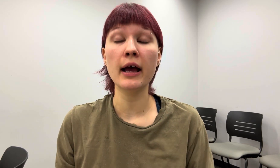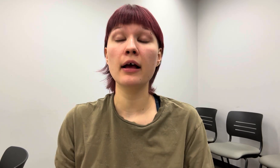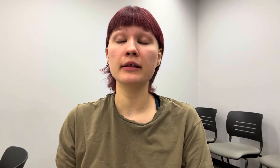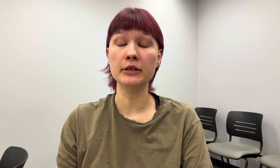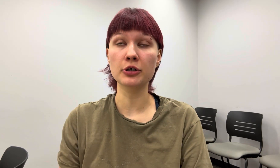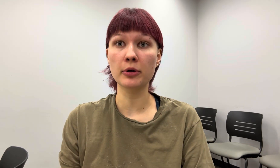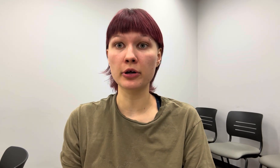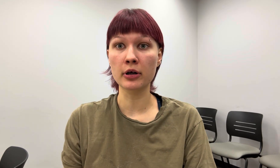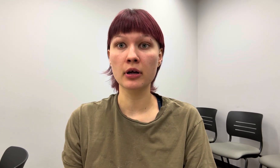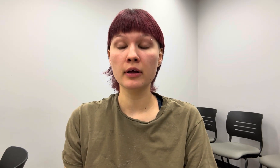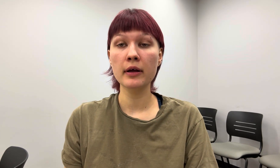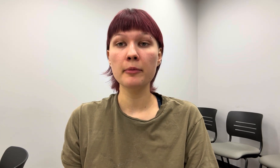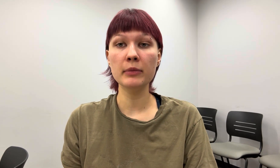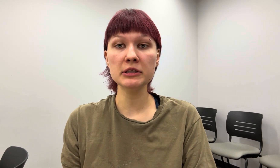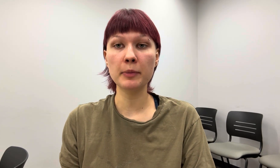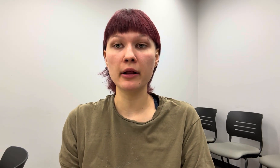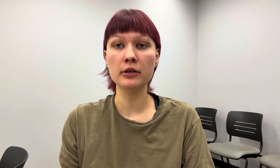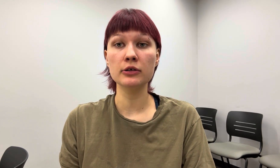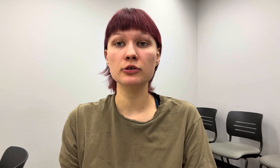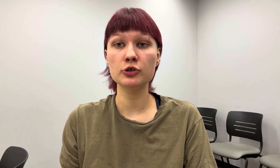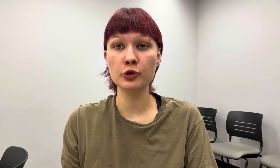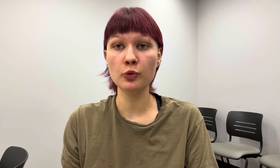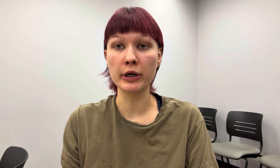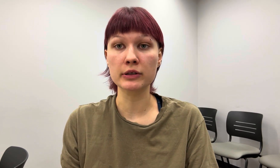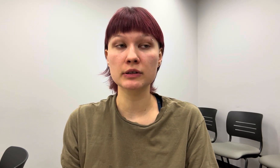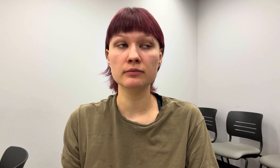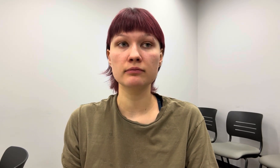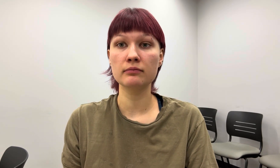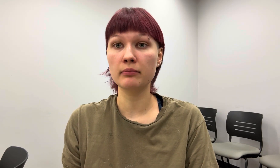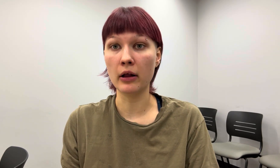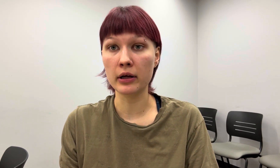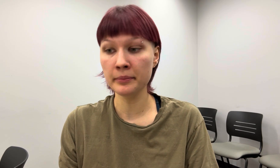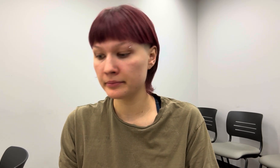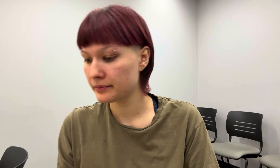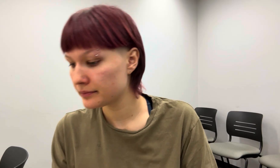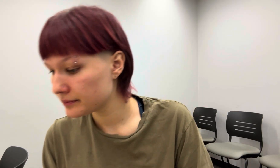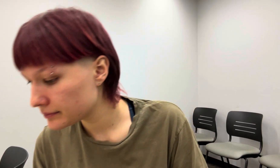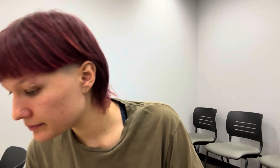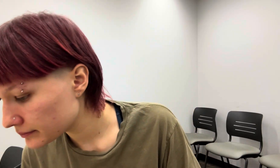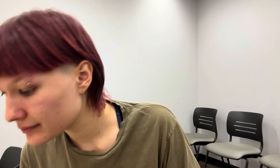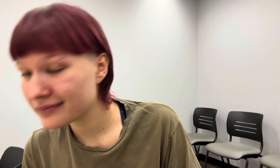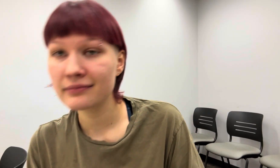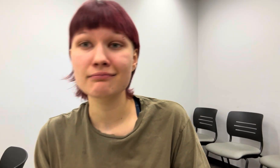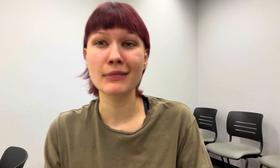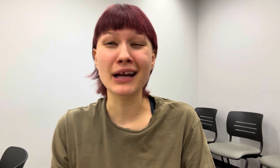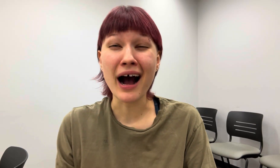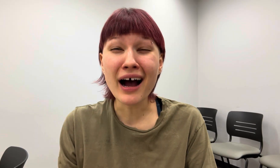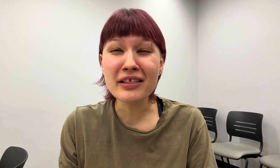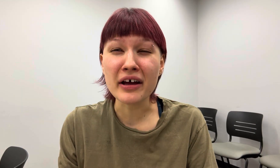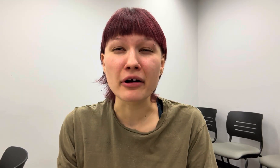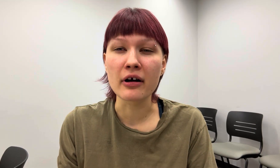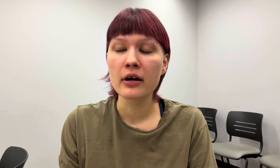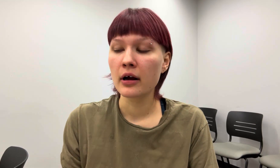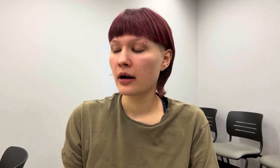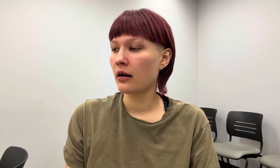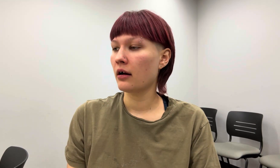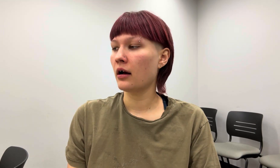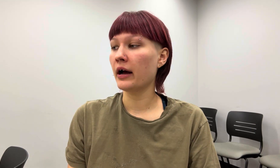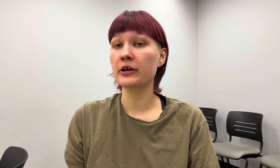The interpreter misspelled two words, Malcolm and highlighter. I could